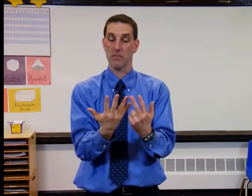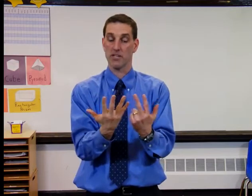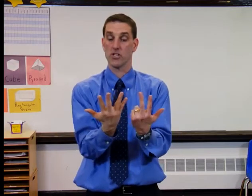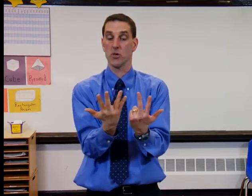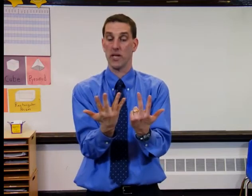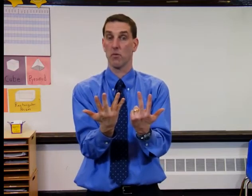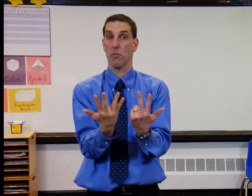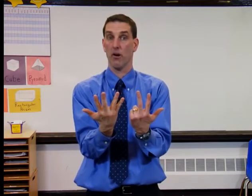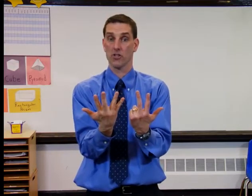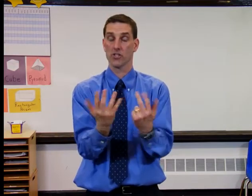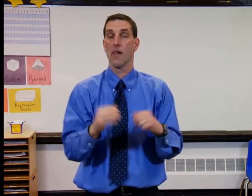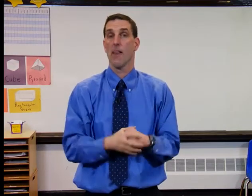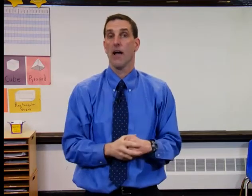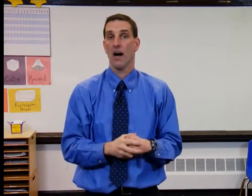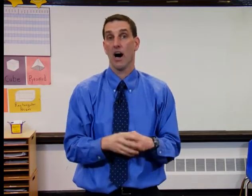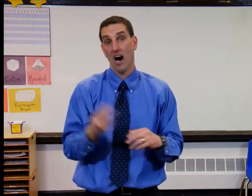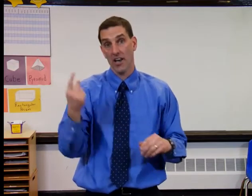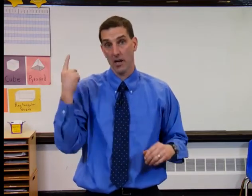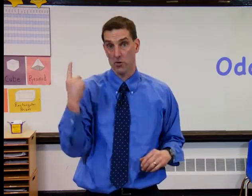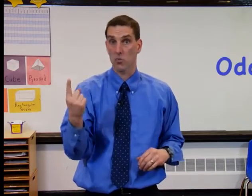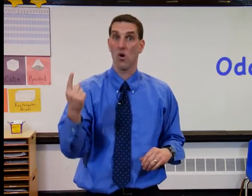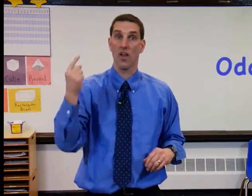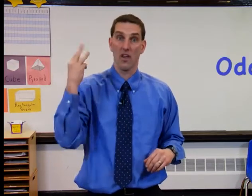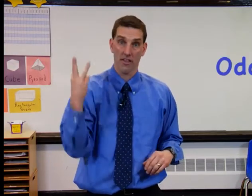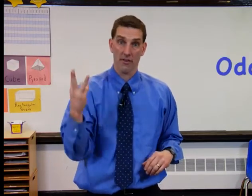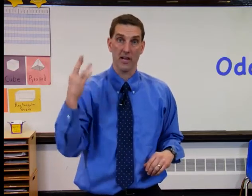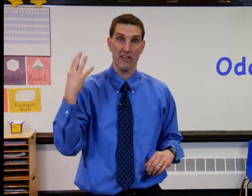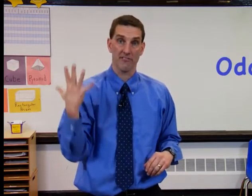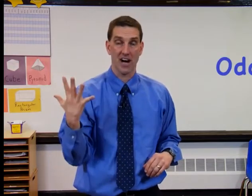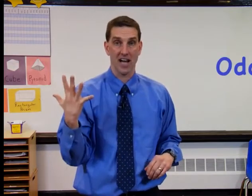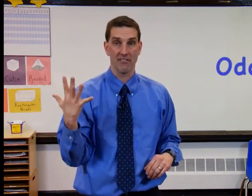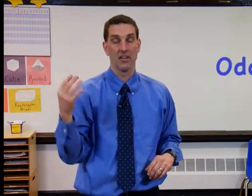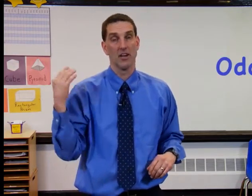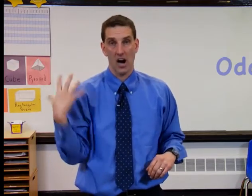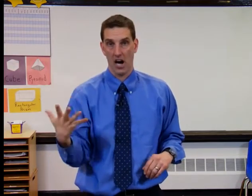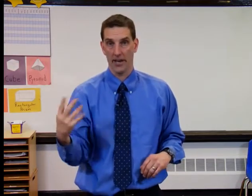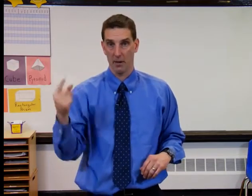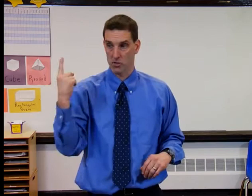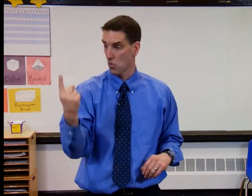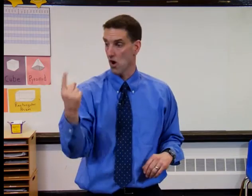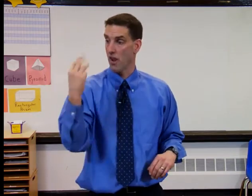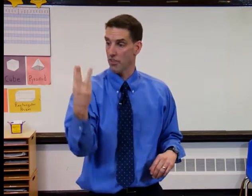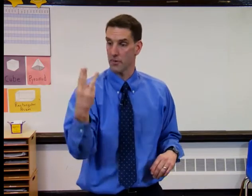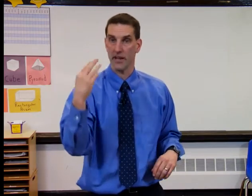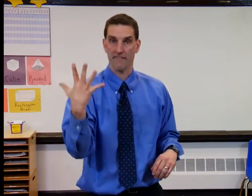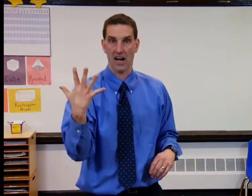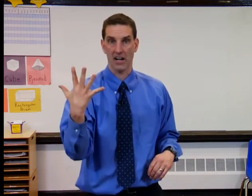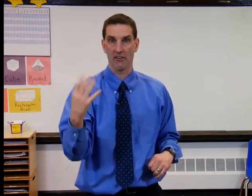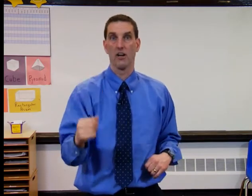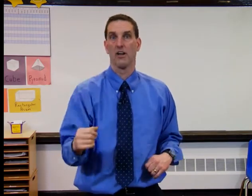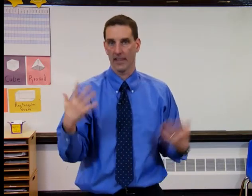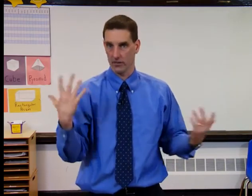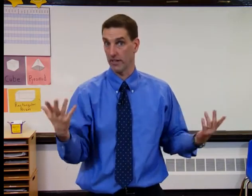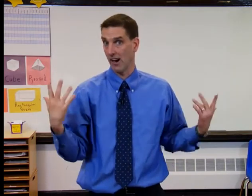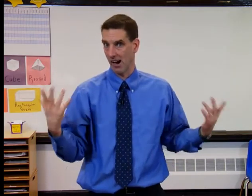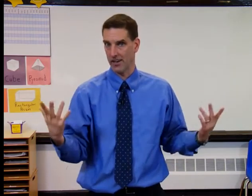into 2 equal parts. Odd numbers, 1, 3, 5. Odd numbers, 1, 3, 5. The kids say odd